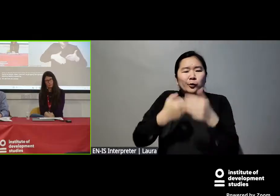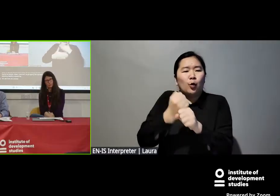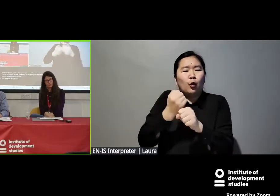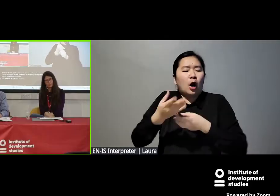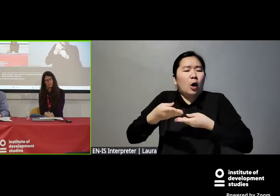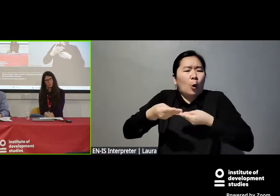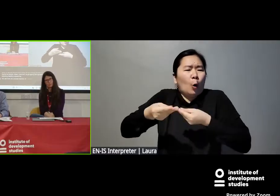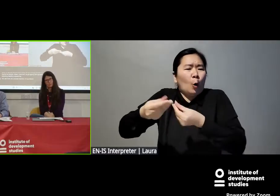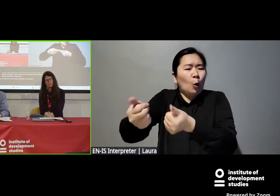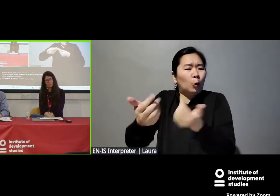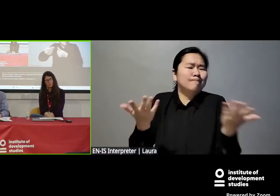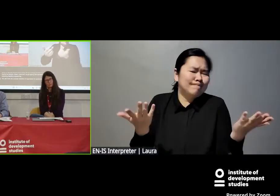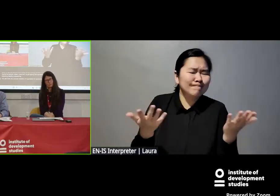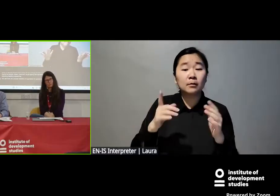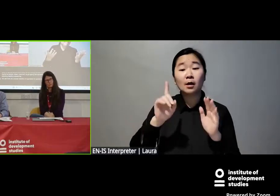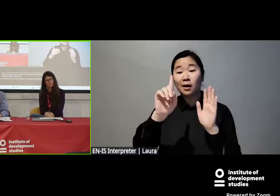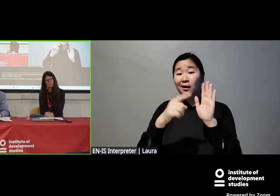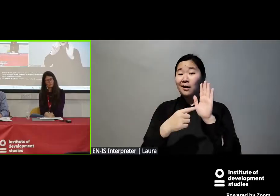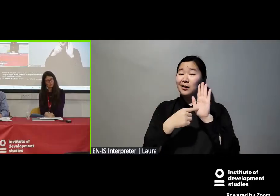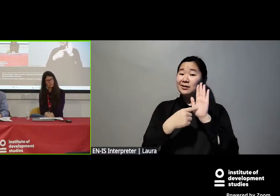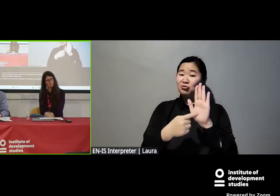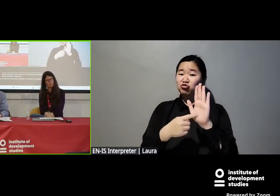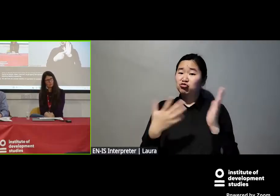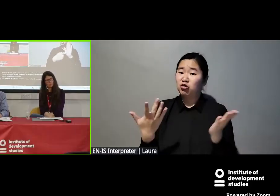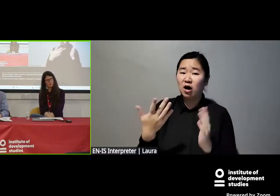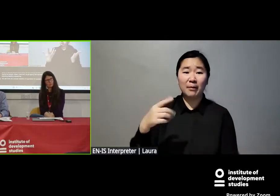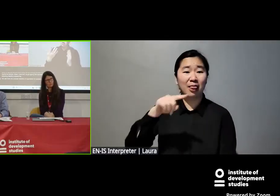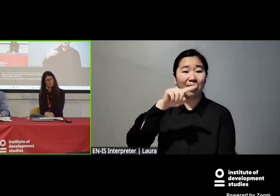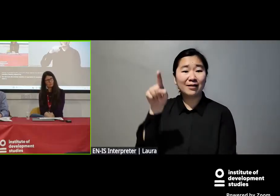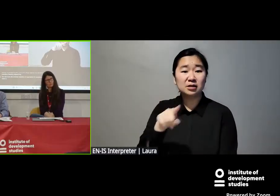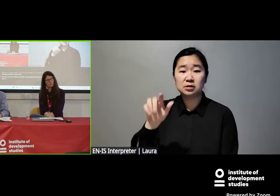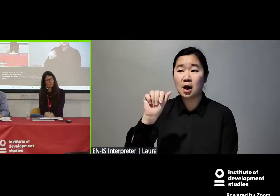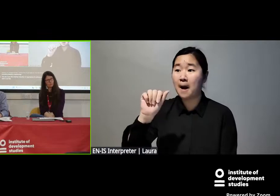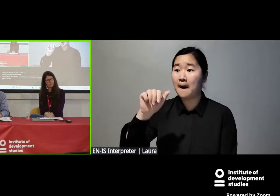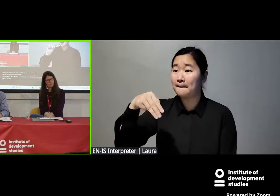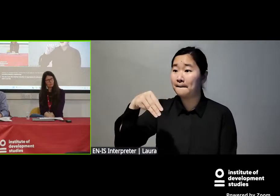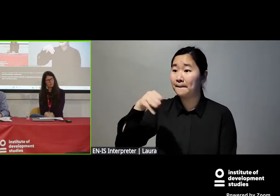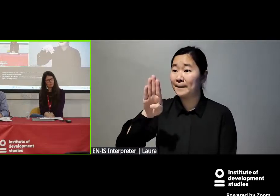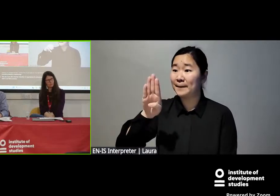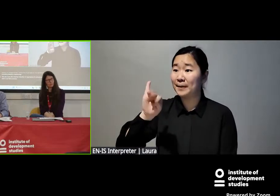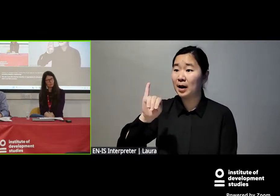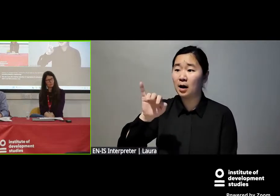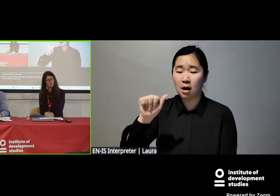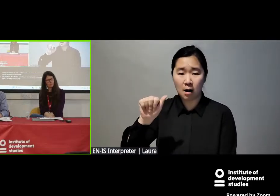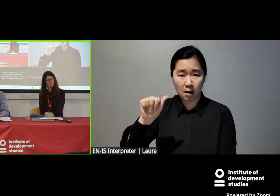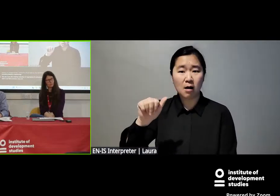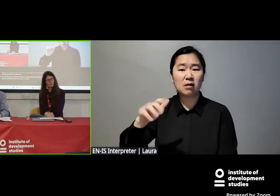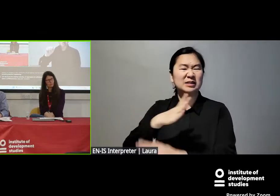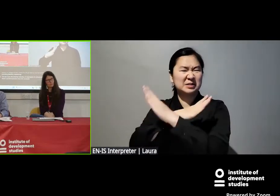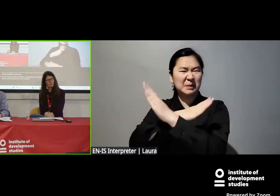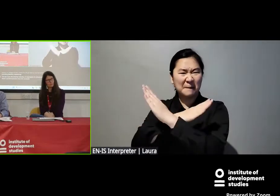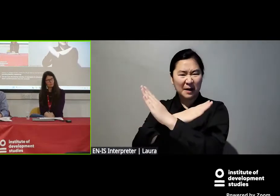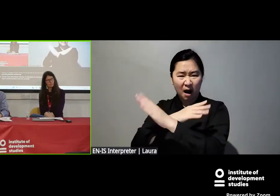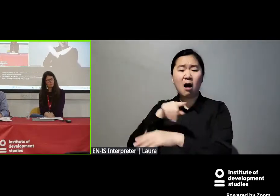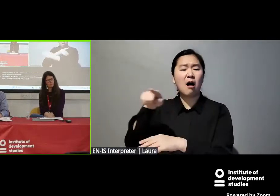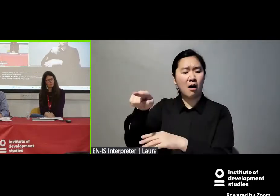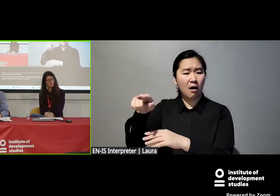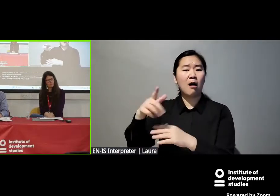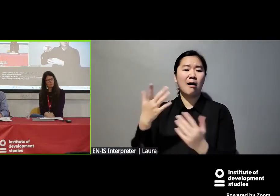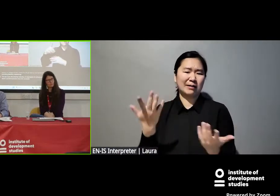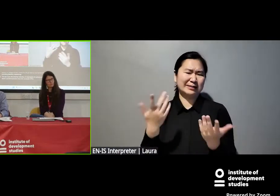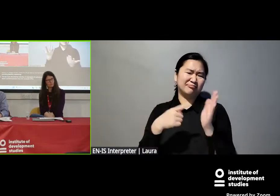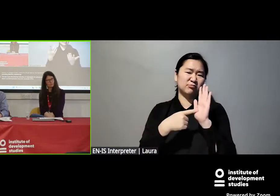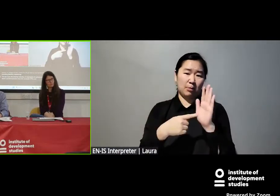some of the OPDs to international organizations. And I feel they're doing a great job, but sometimes that can become a barrier because, number